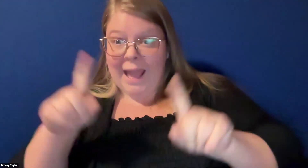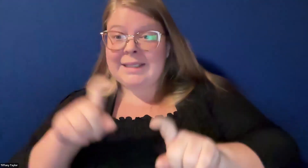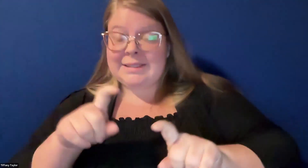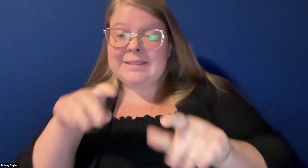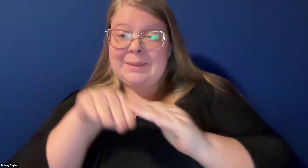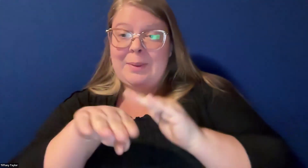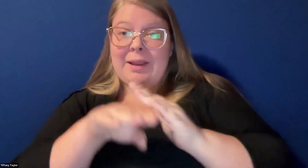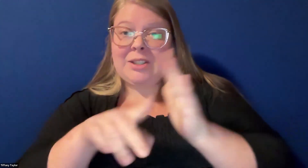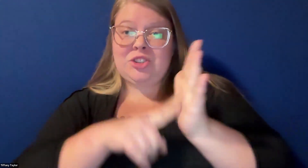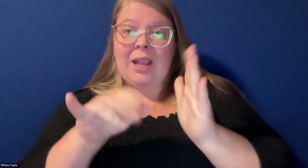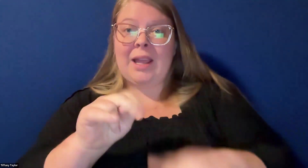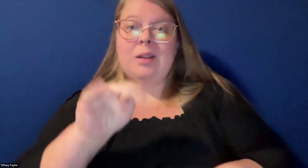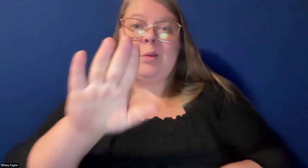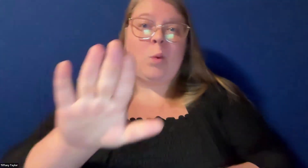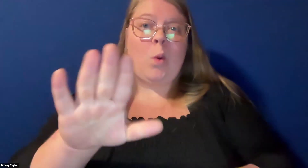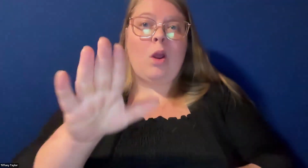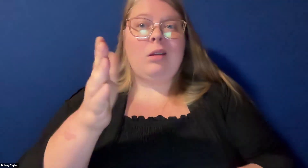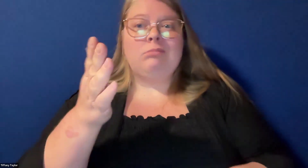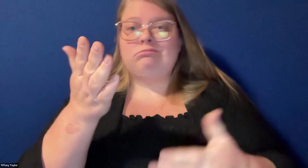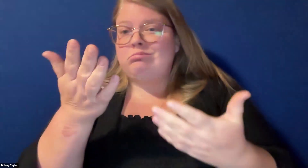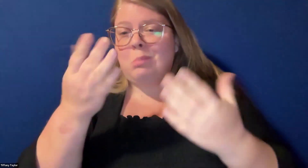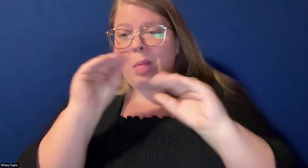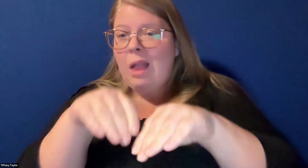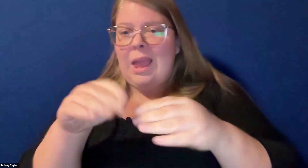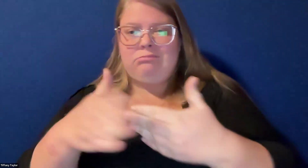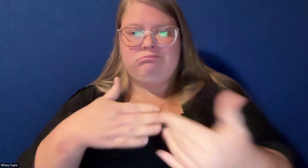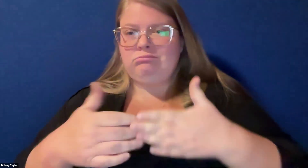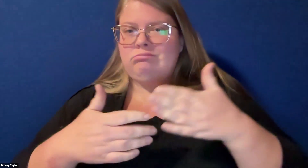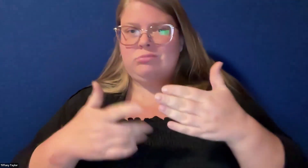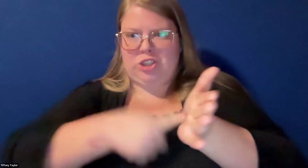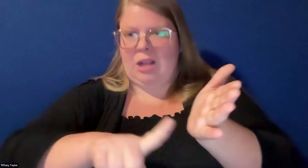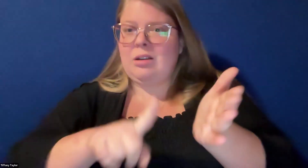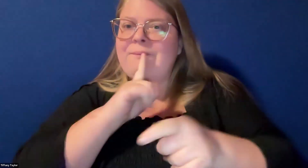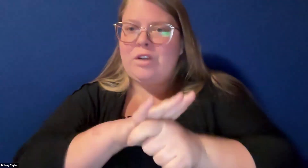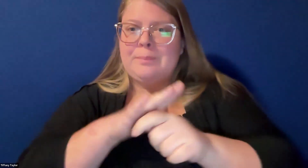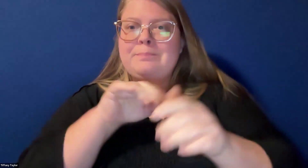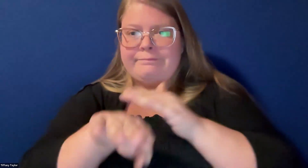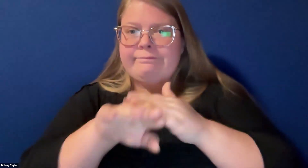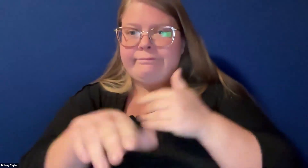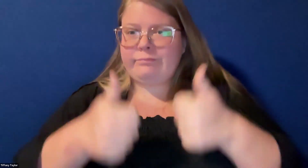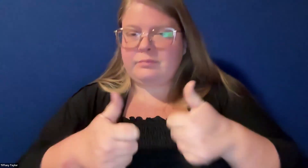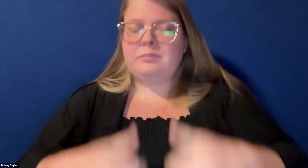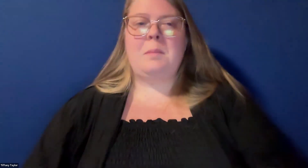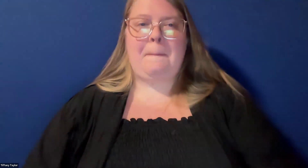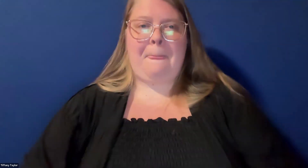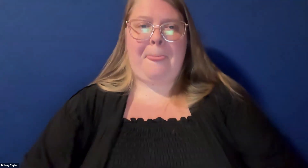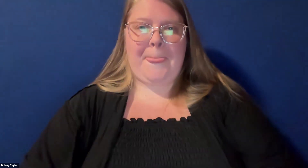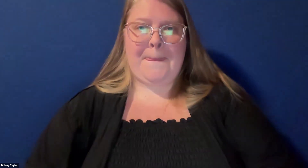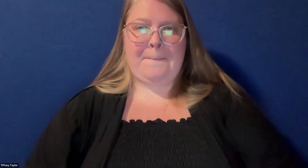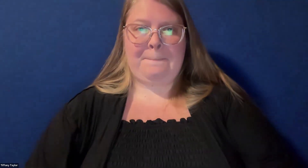your theme functionality. So yeah, this is the area part, I can say. And the most the another important thing, which is like